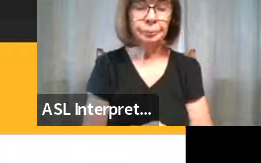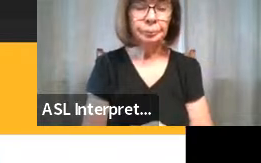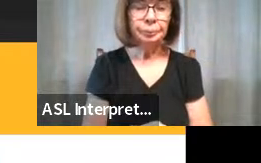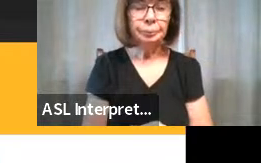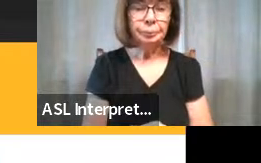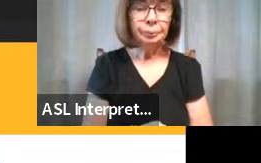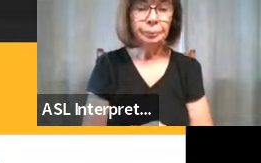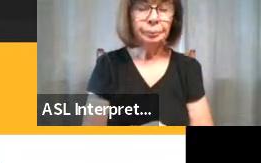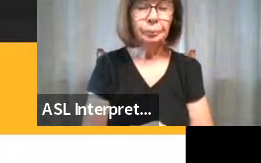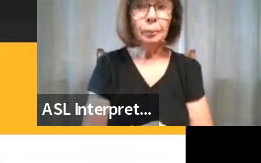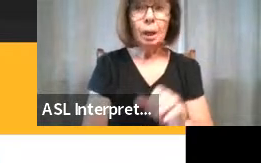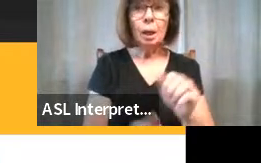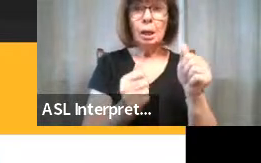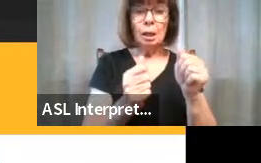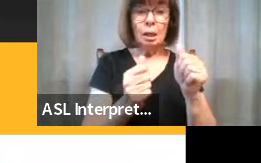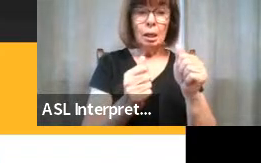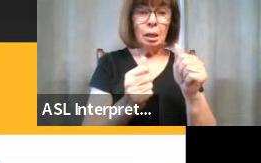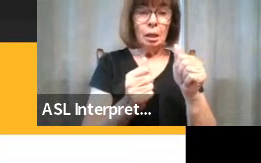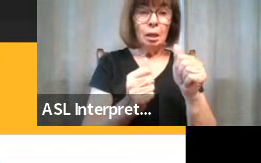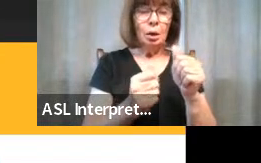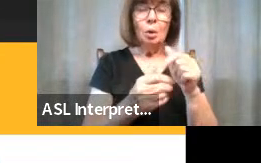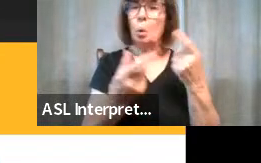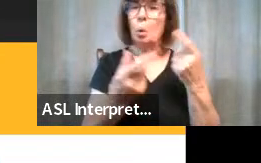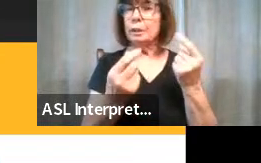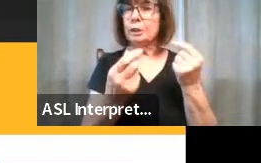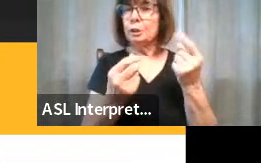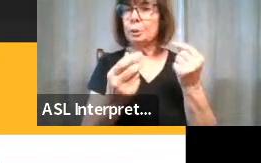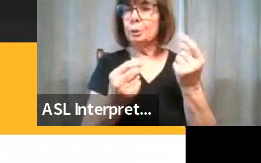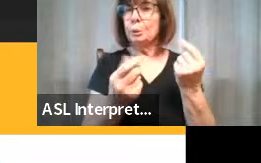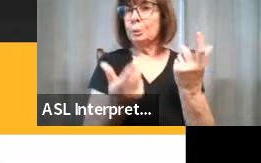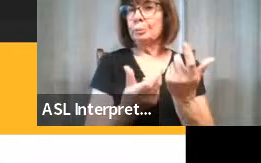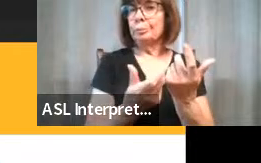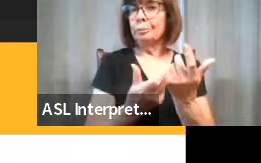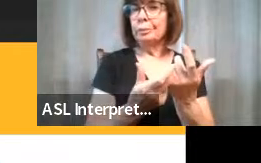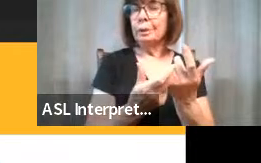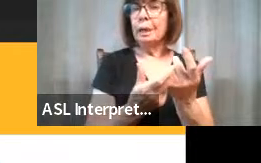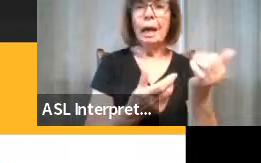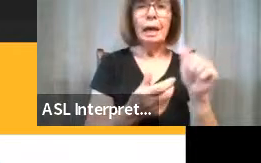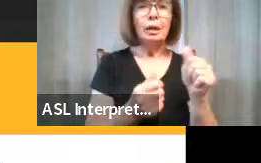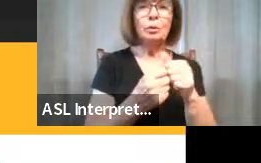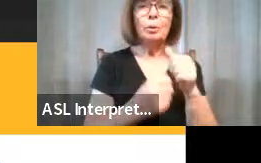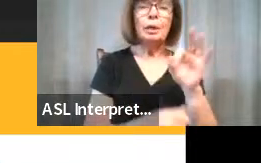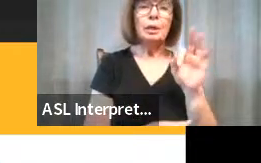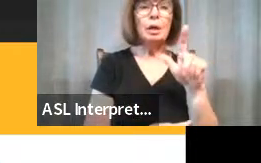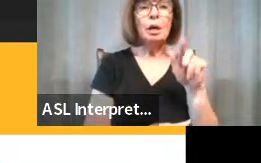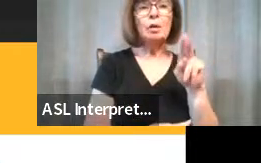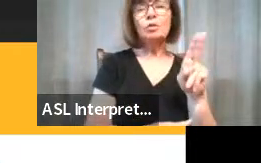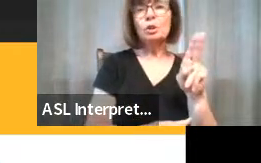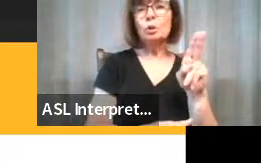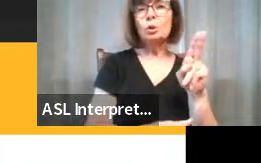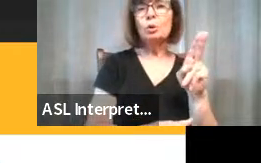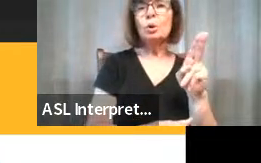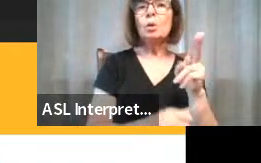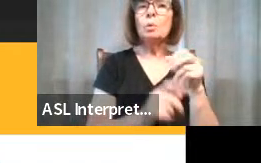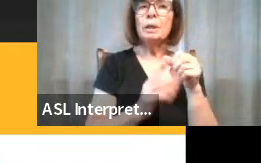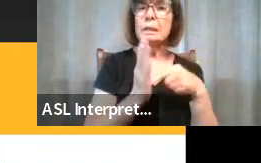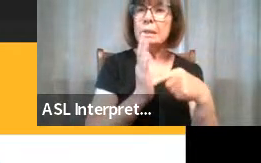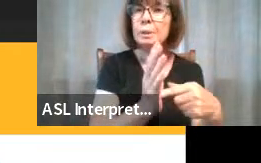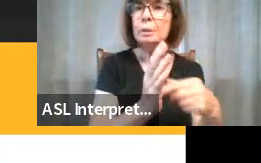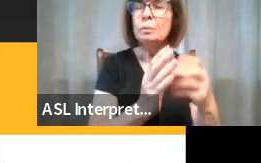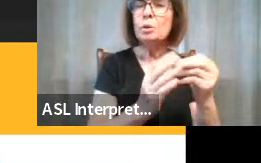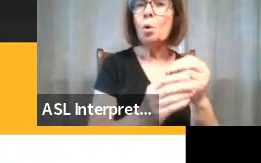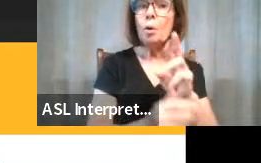So what can county residents do? Anyone with a history of flu-like symptoms and rash or rash alone that